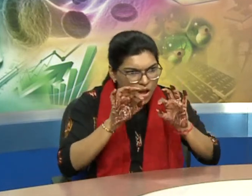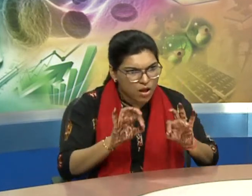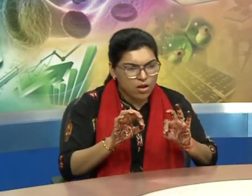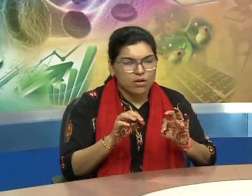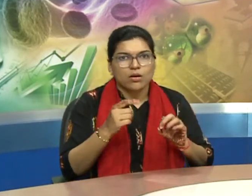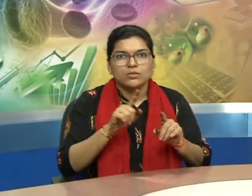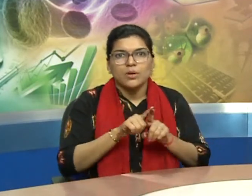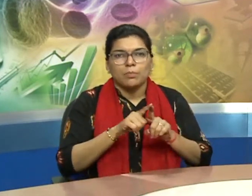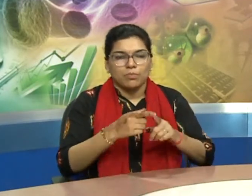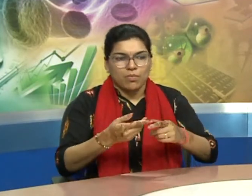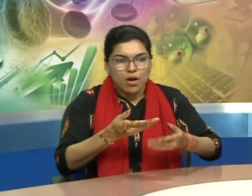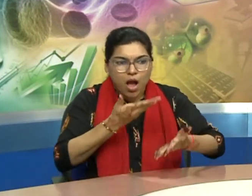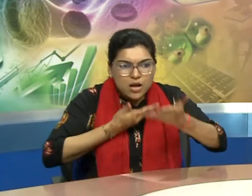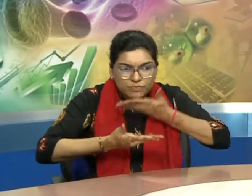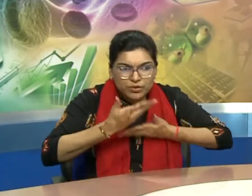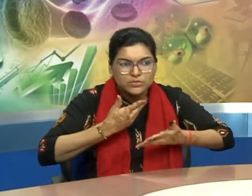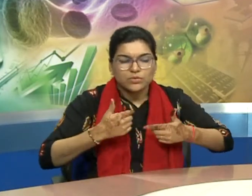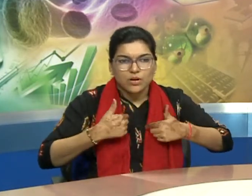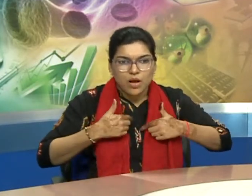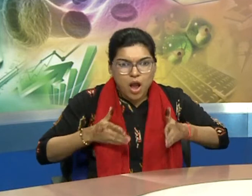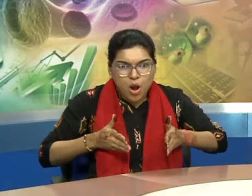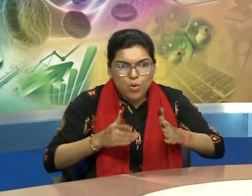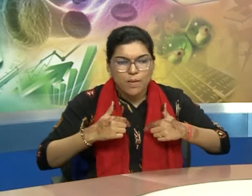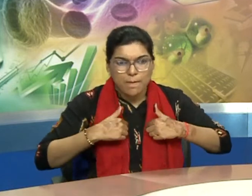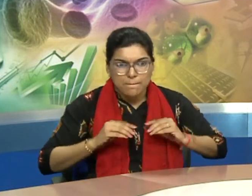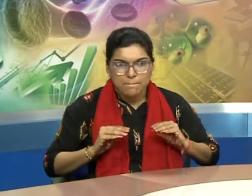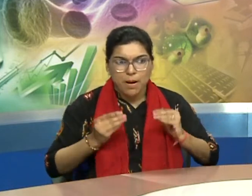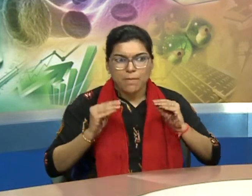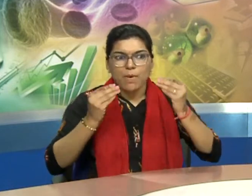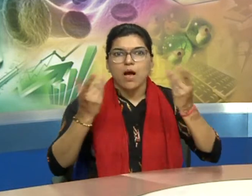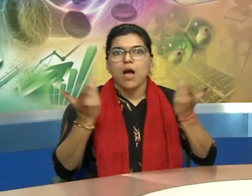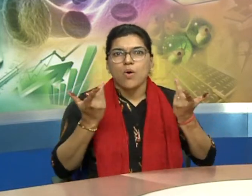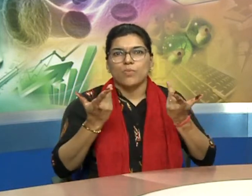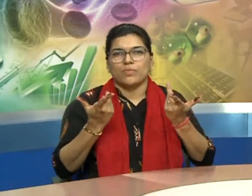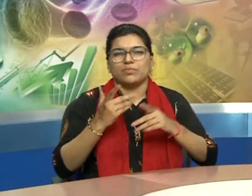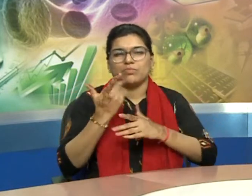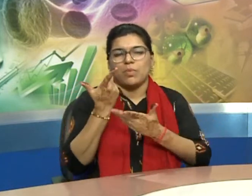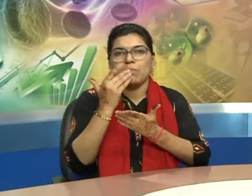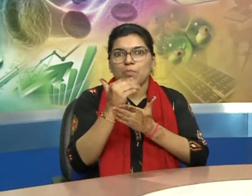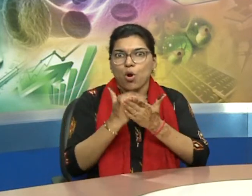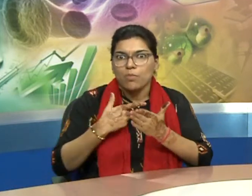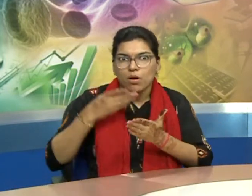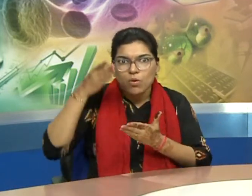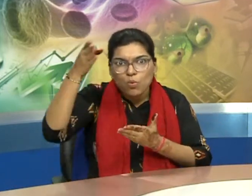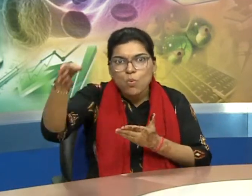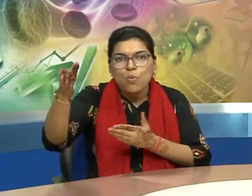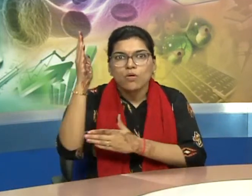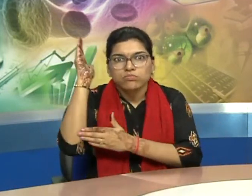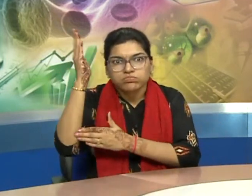to use library resources in an effective and efficient manner.